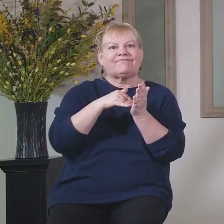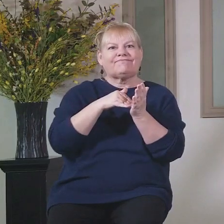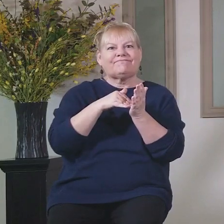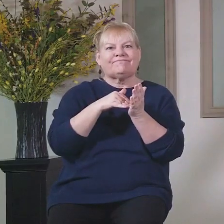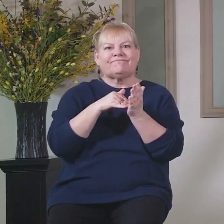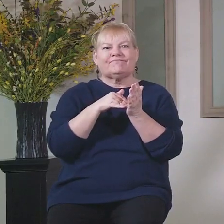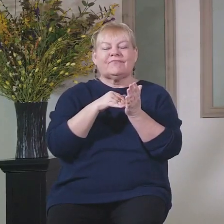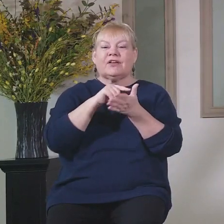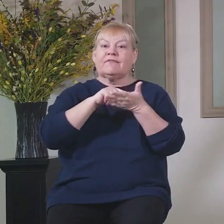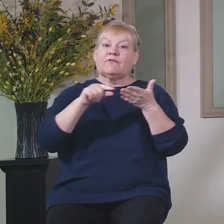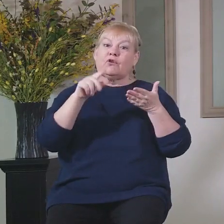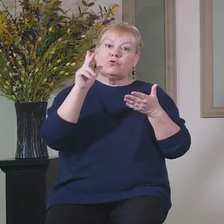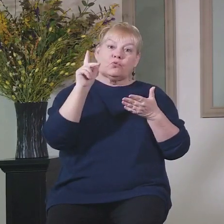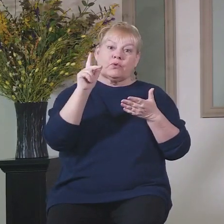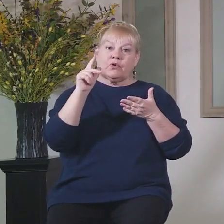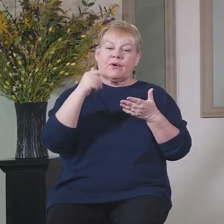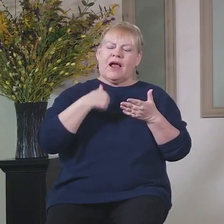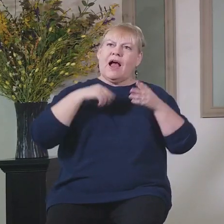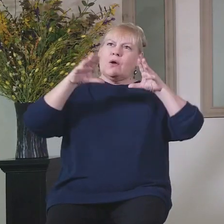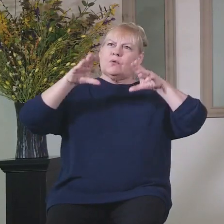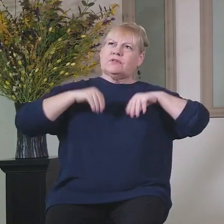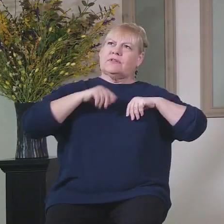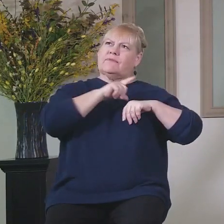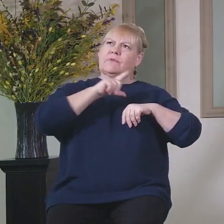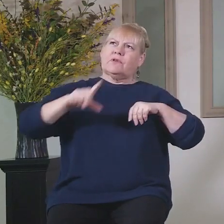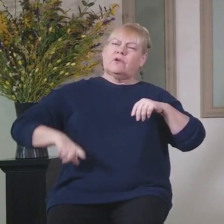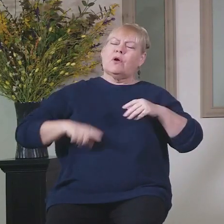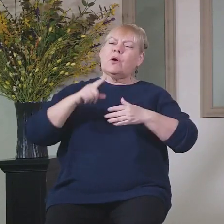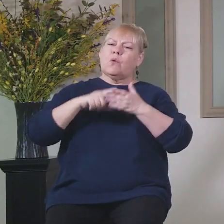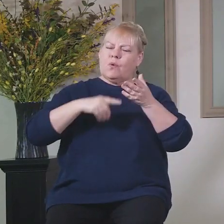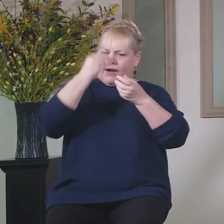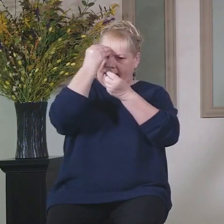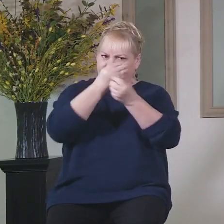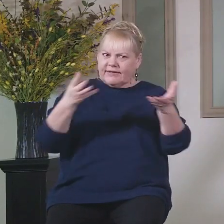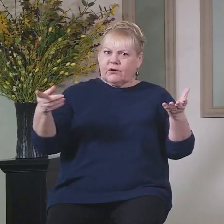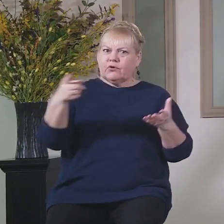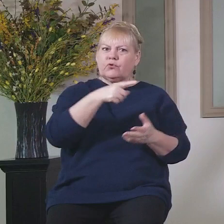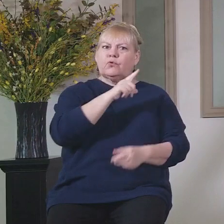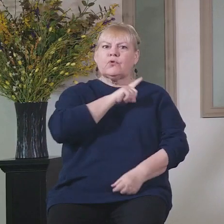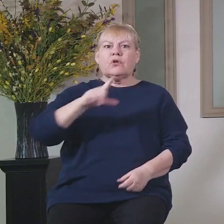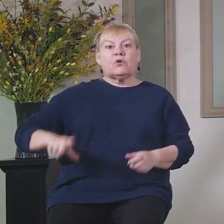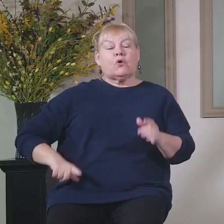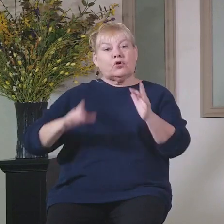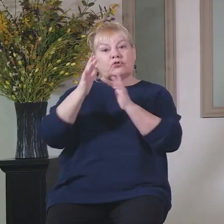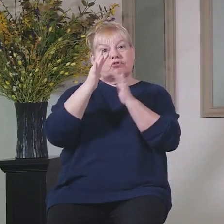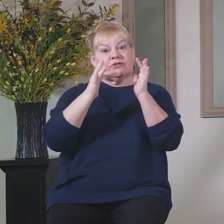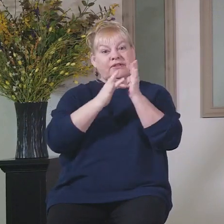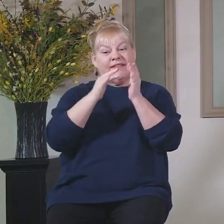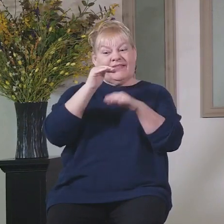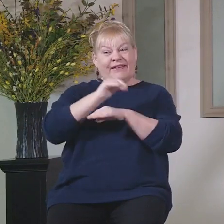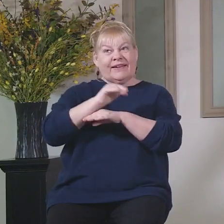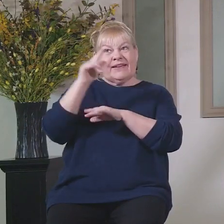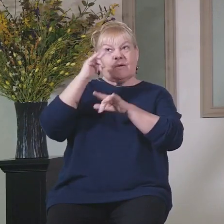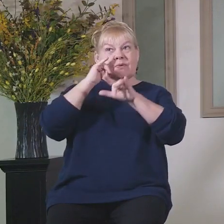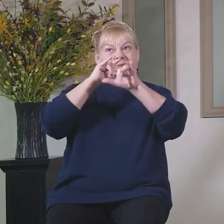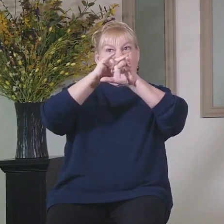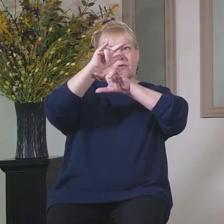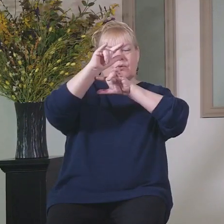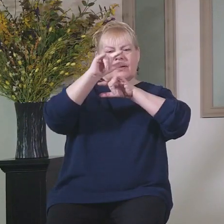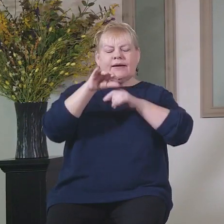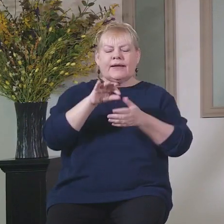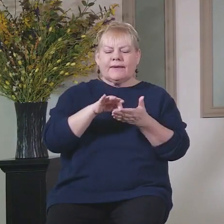In verse 23, "For I received from the Lord what I also pass on to you, the Lord Jesus. On the night He was betrayed, He took